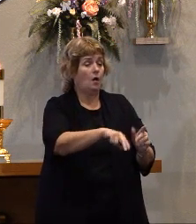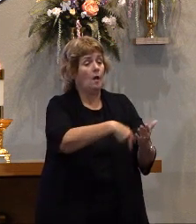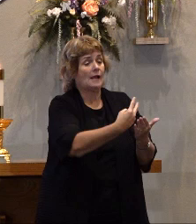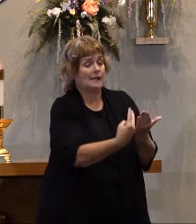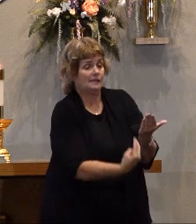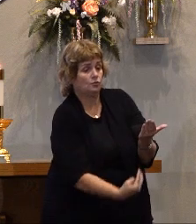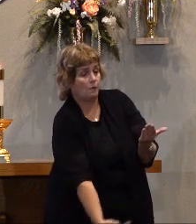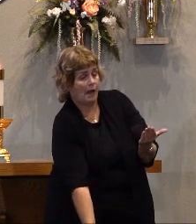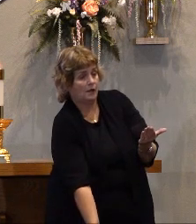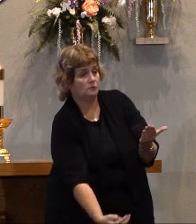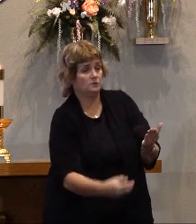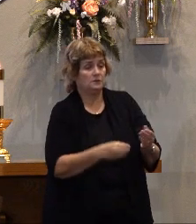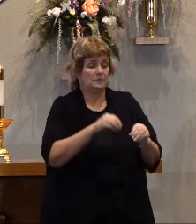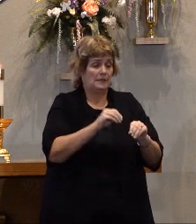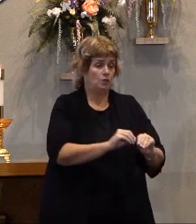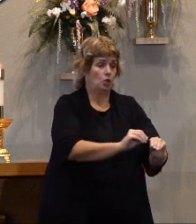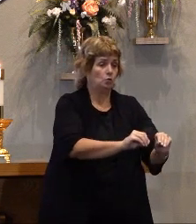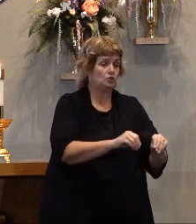the sea.